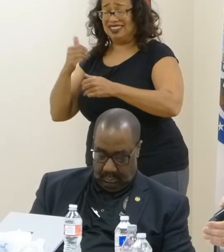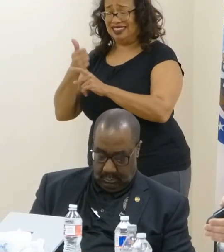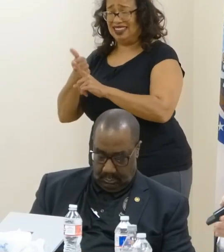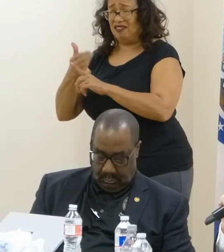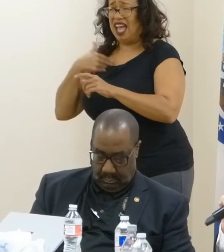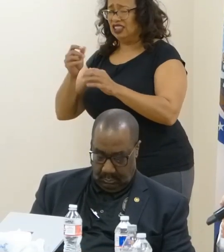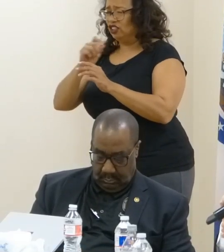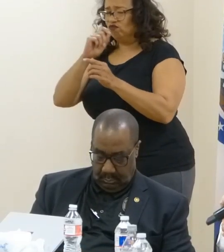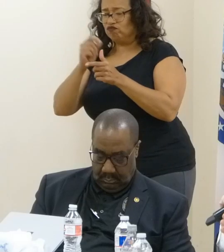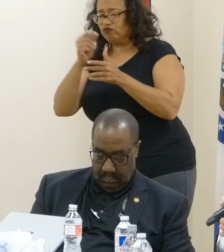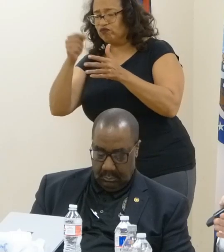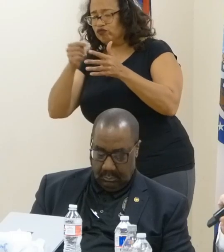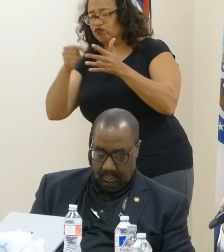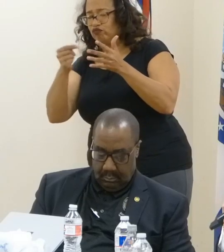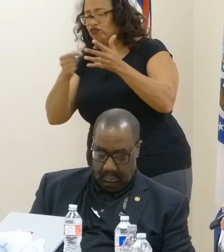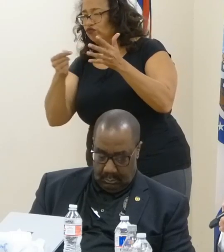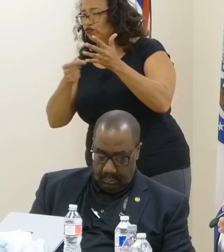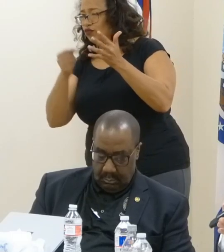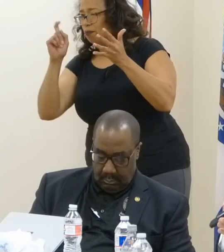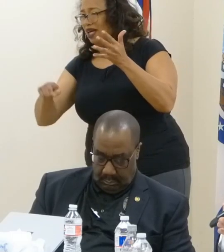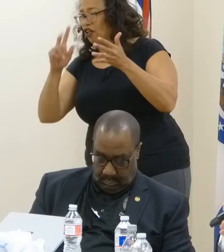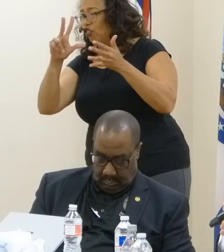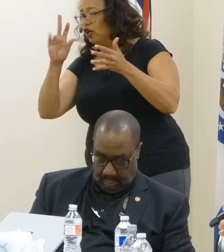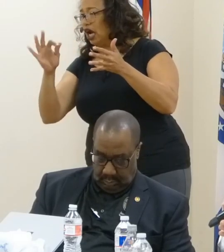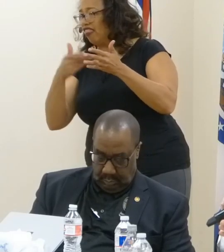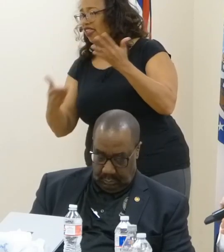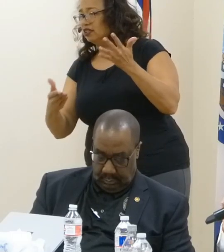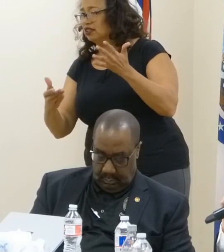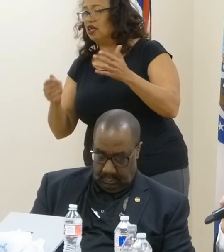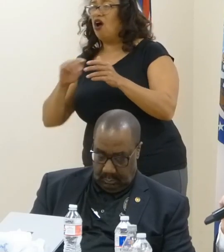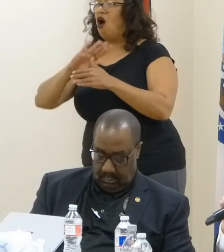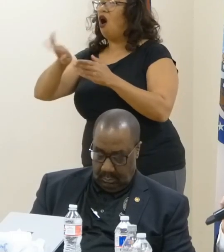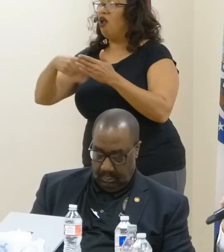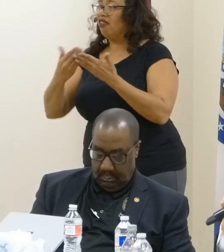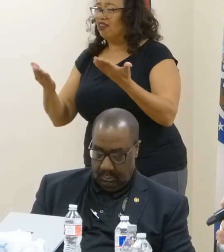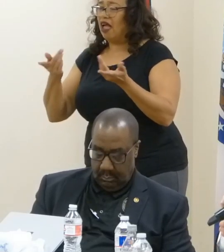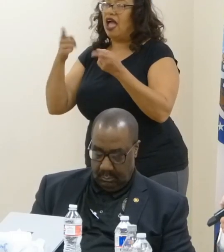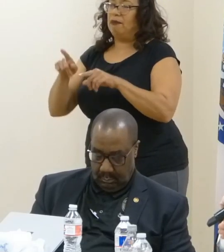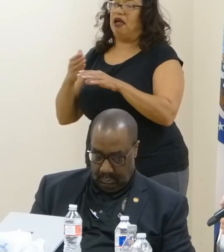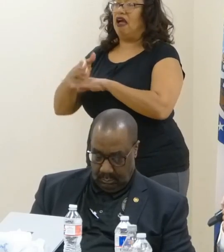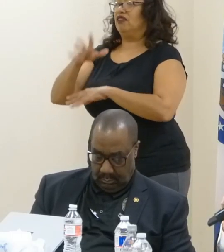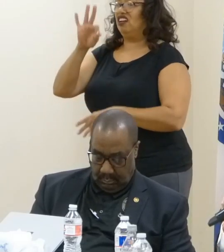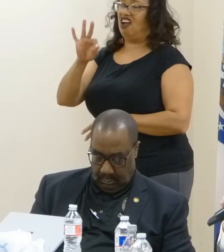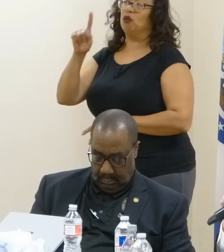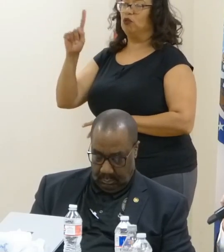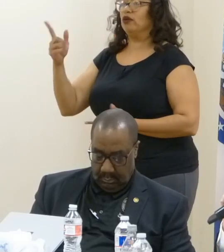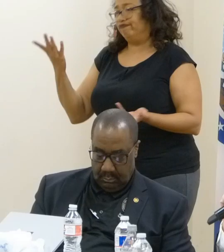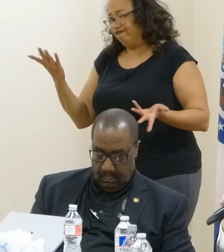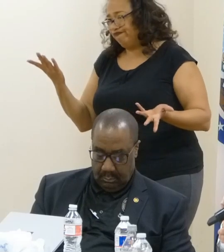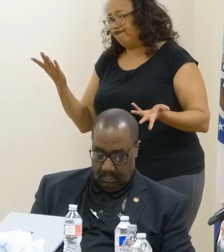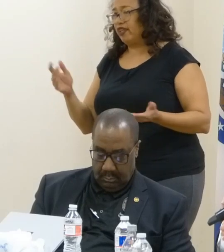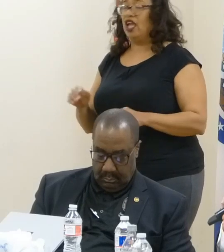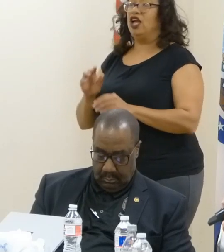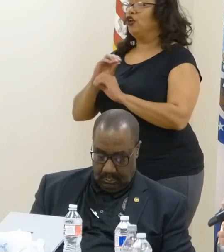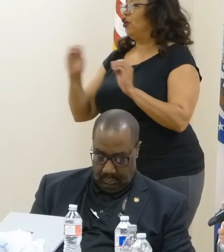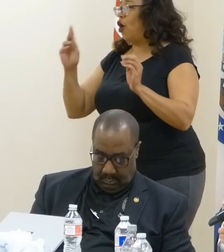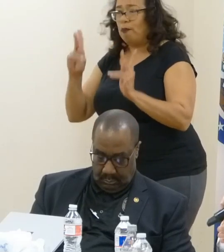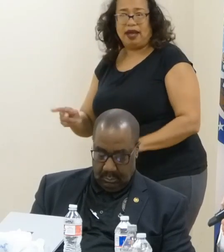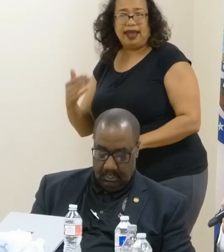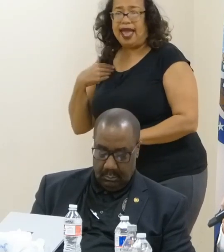sure. Basically, they want to make sure, and this all happened after 9/11, that nobody has